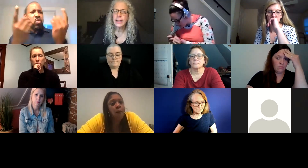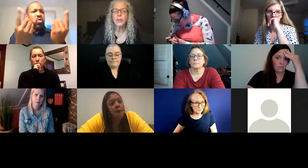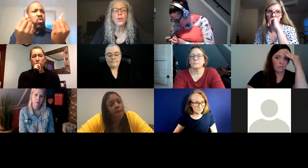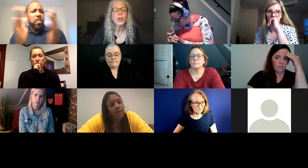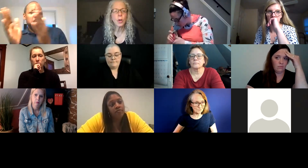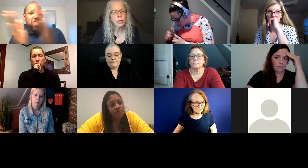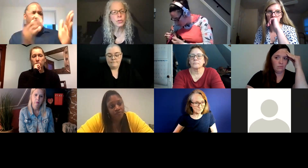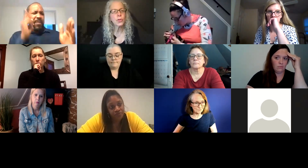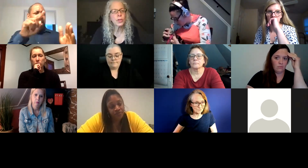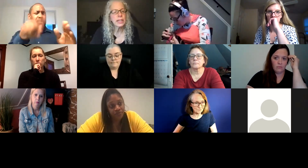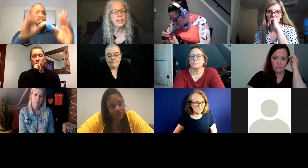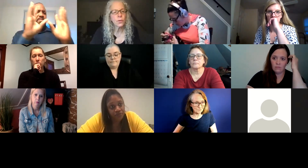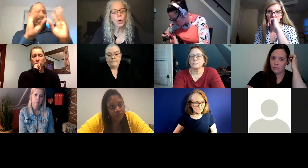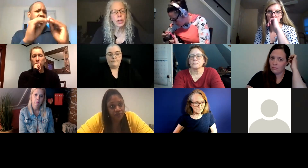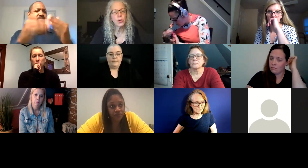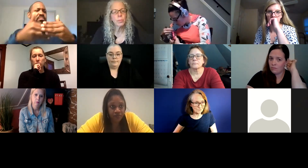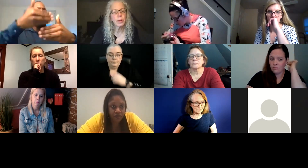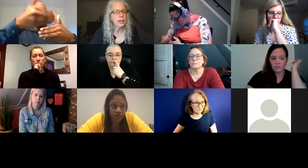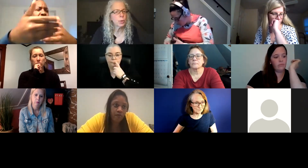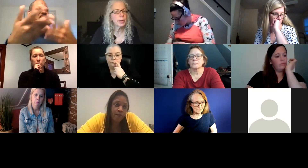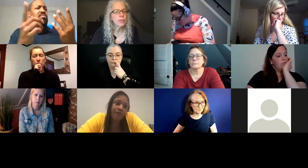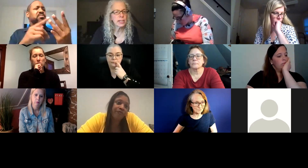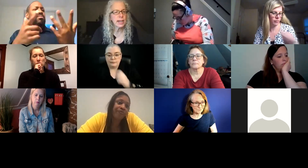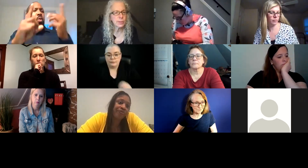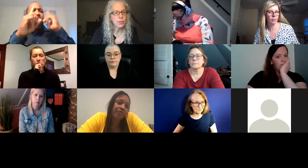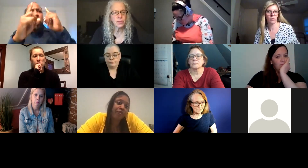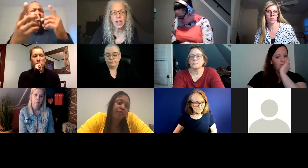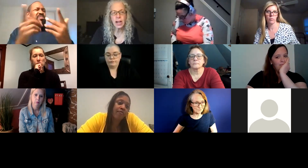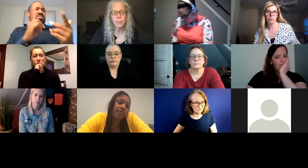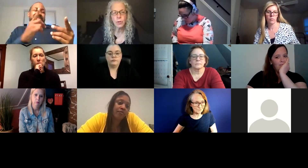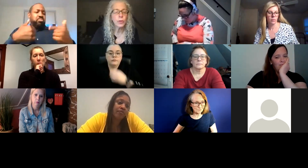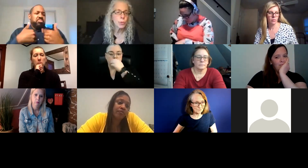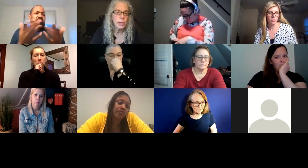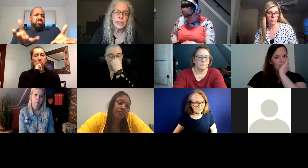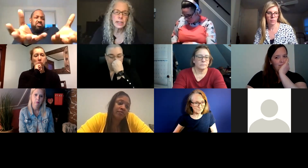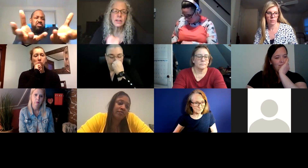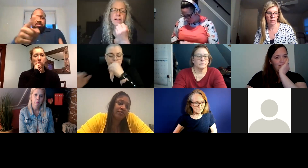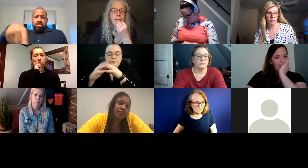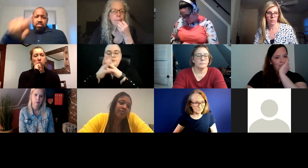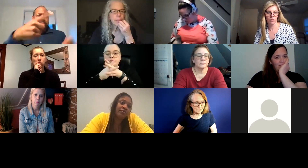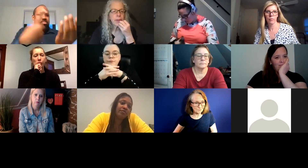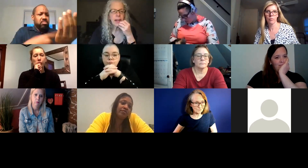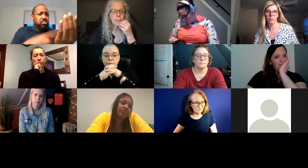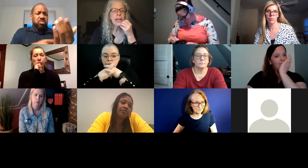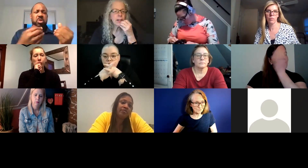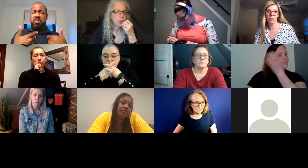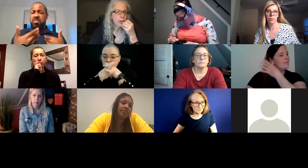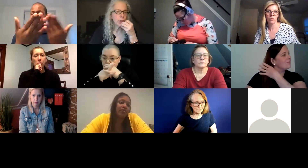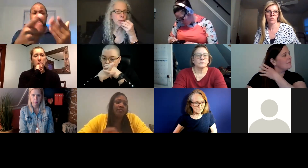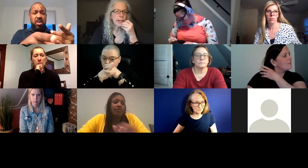your goals, your sense of what your plan will be for this next period of time, your future meetings. And I'm handing it over to you